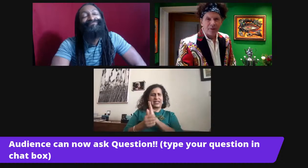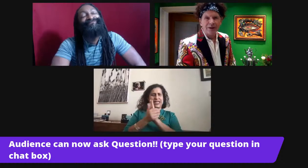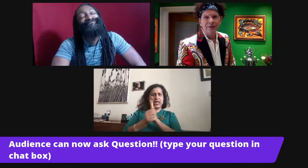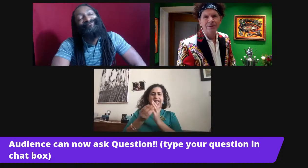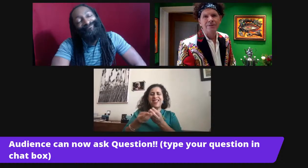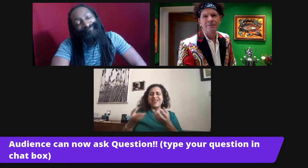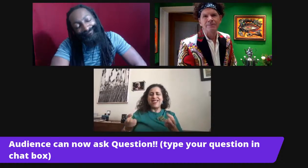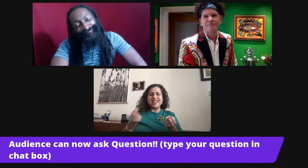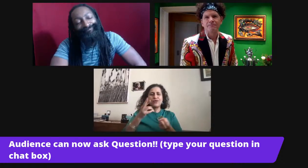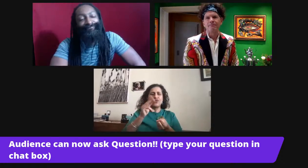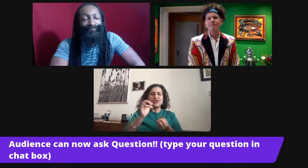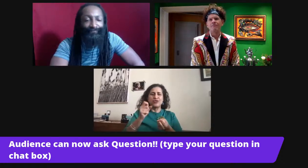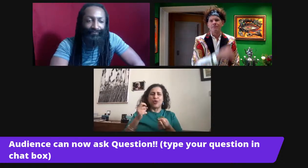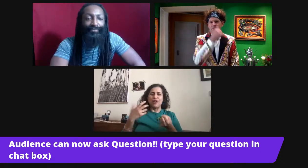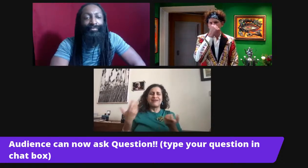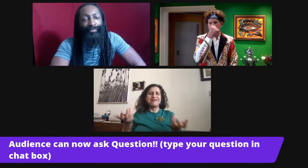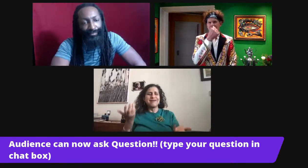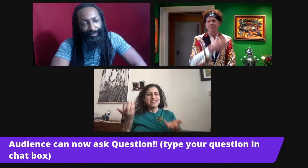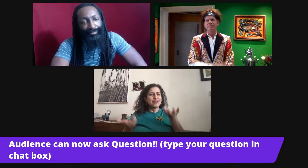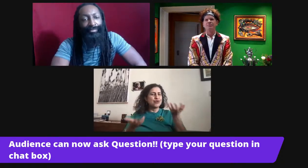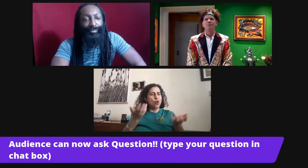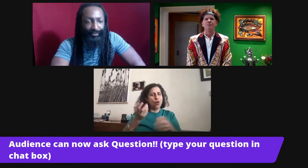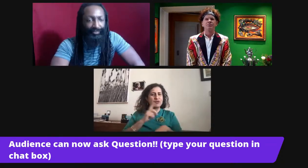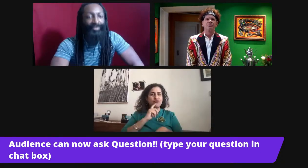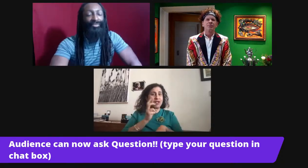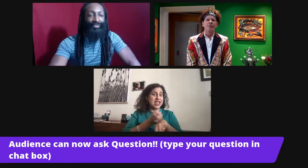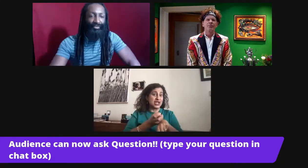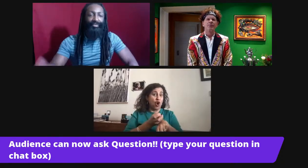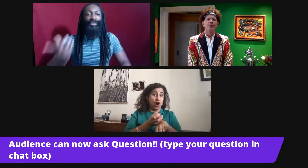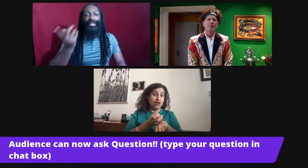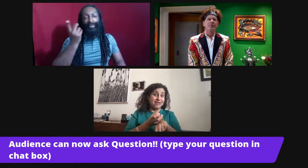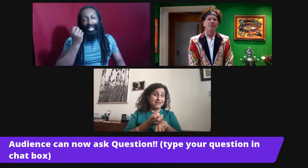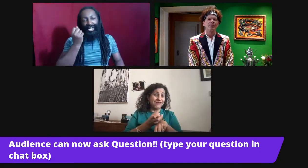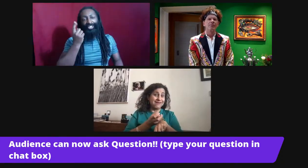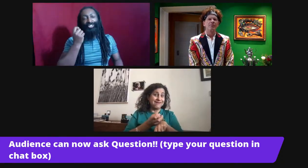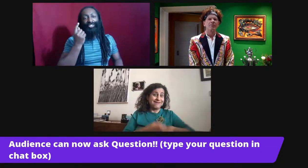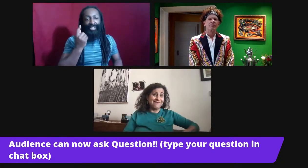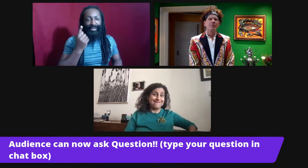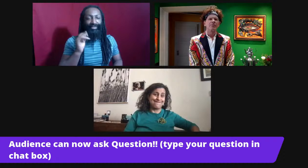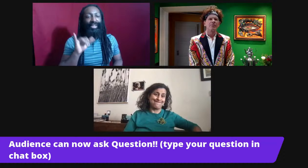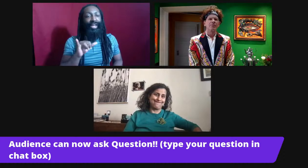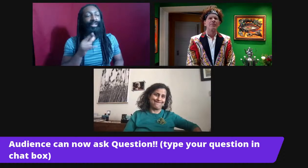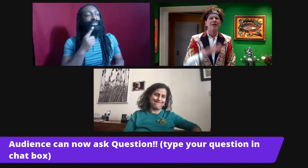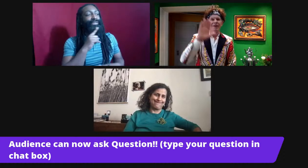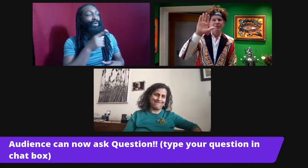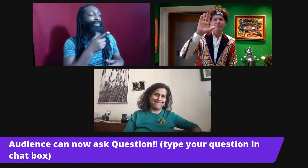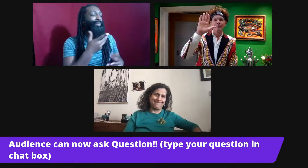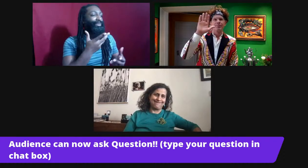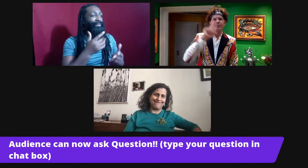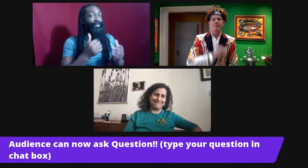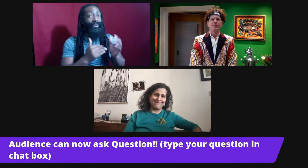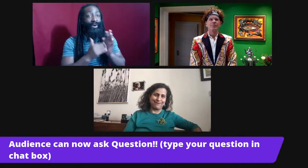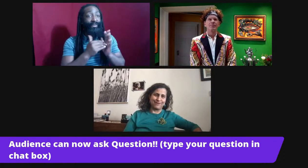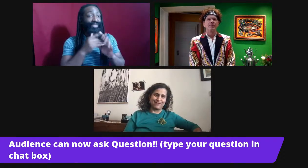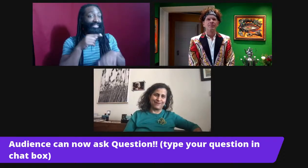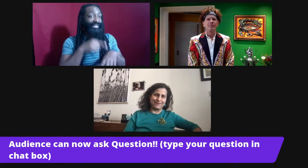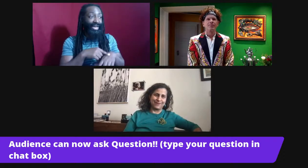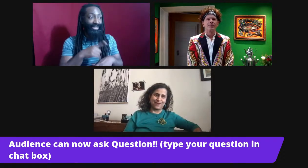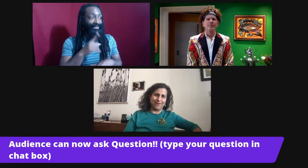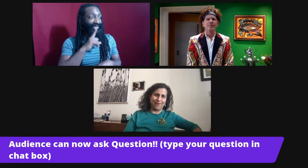but we have such skills and the materials, you know, cost money. We have to be compensated. Yeah,